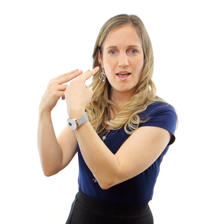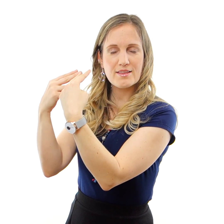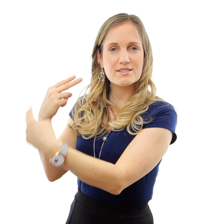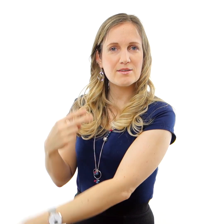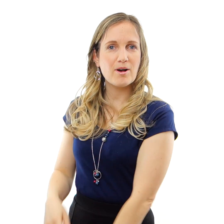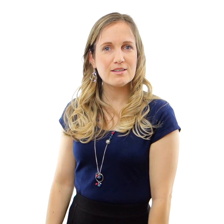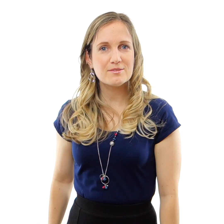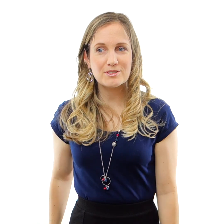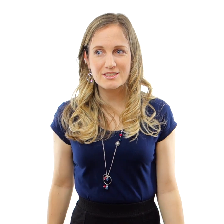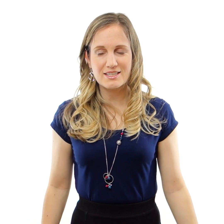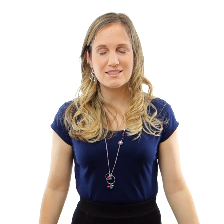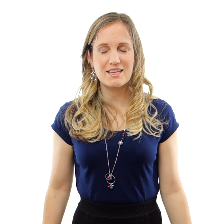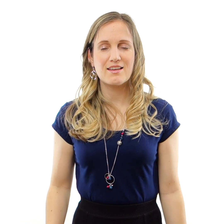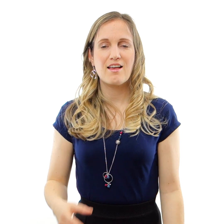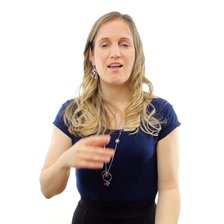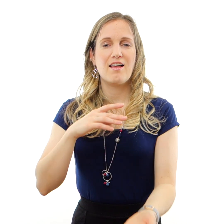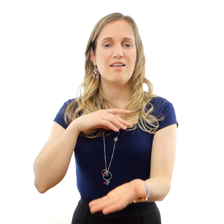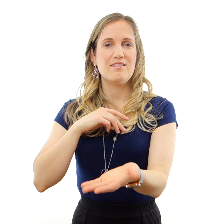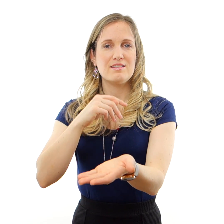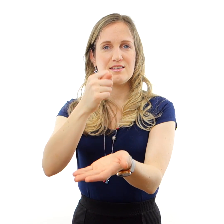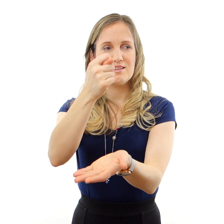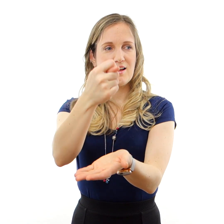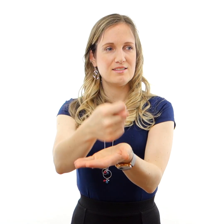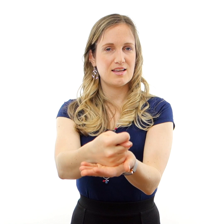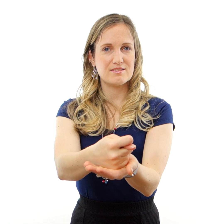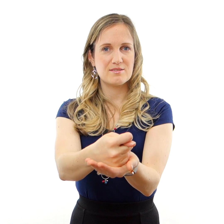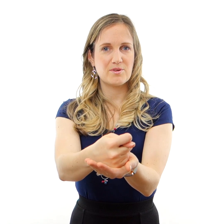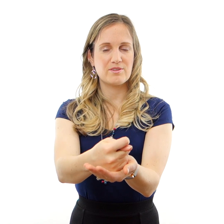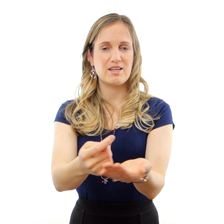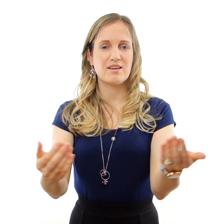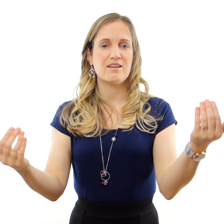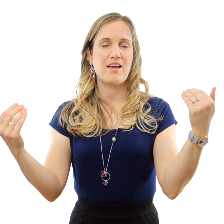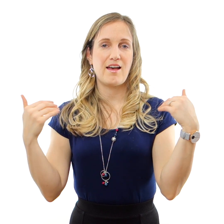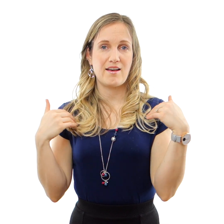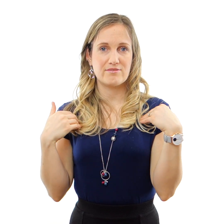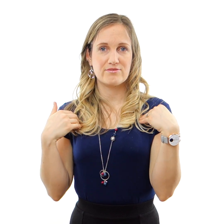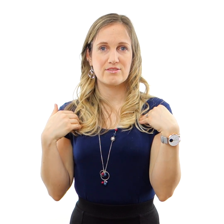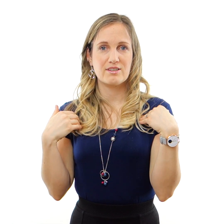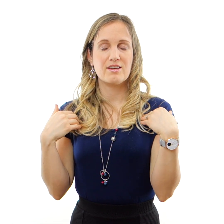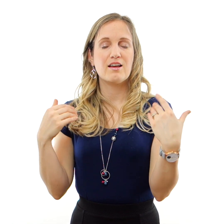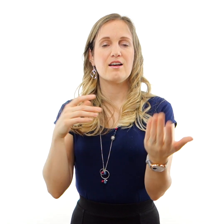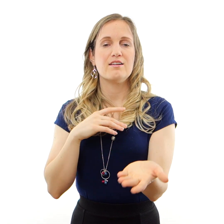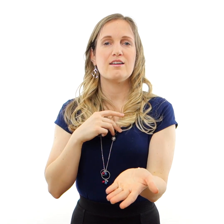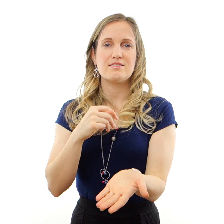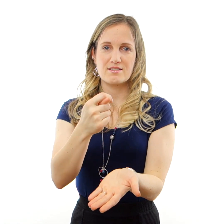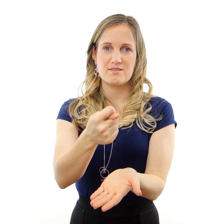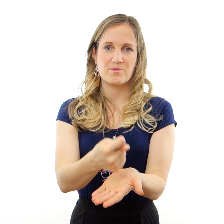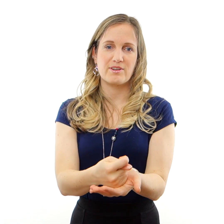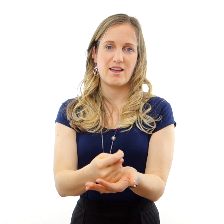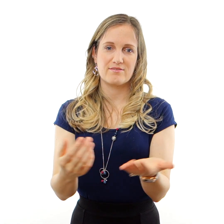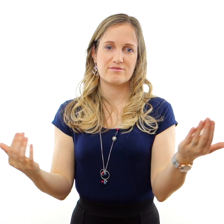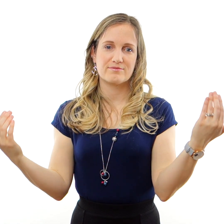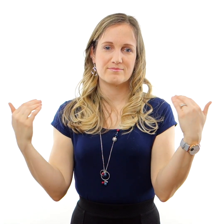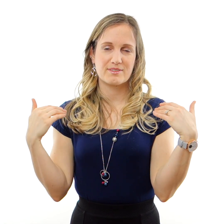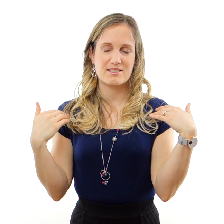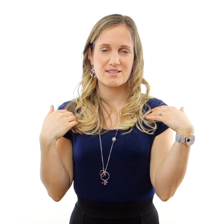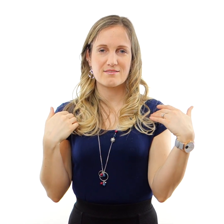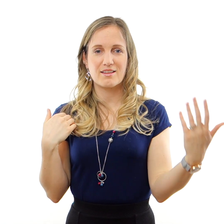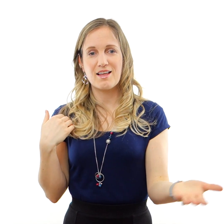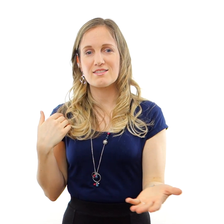they see what? What do they see? They see a testimony half. A testimony half. Because the last line